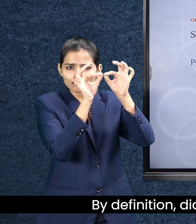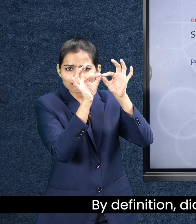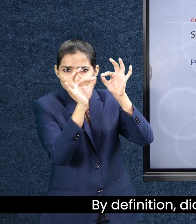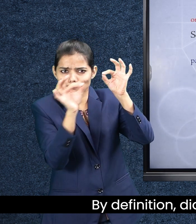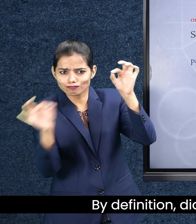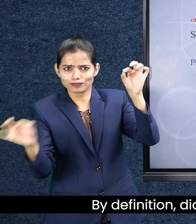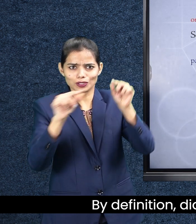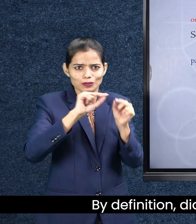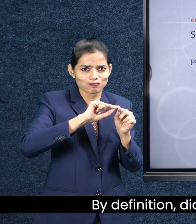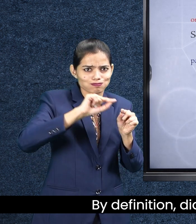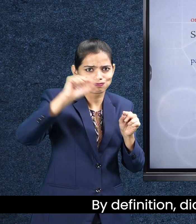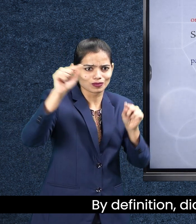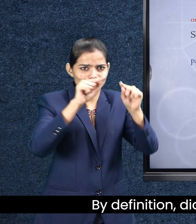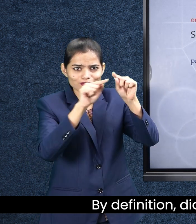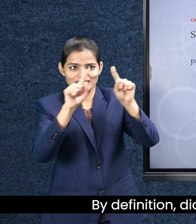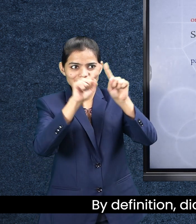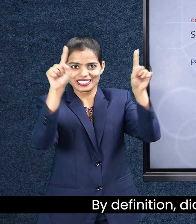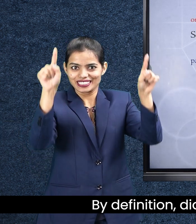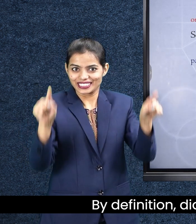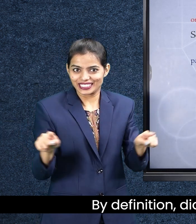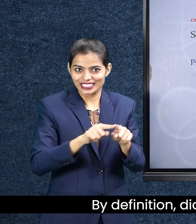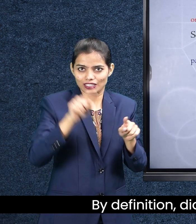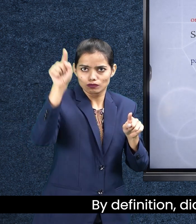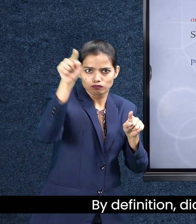diagonals AC and BD bisect each other.